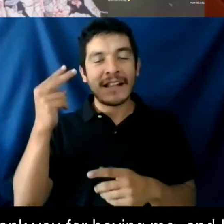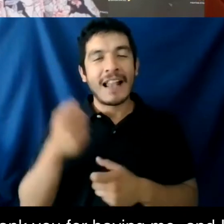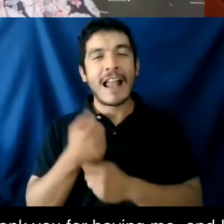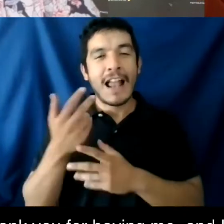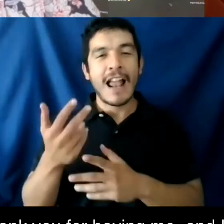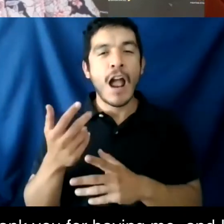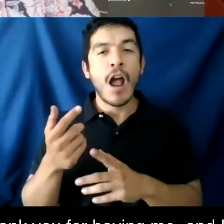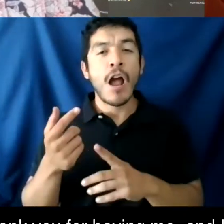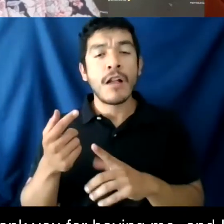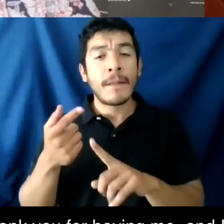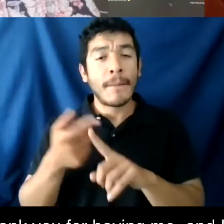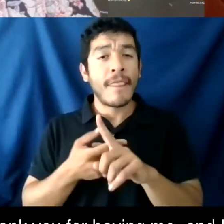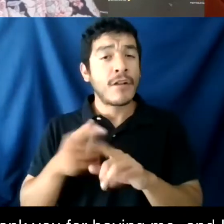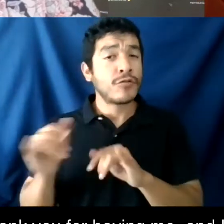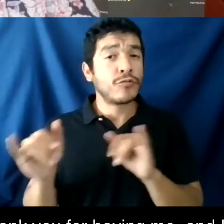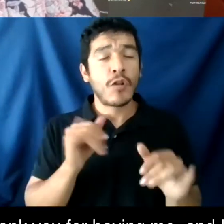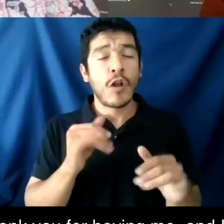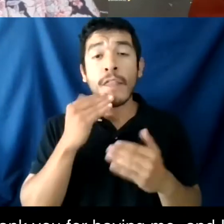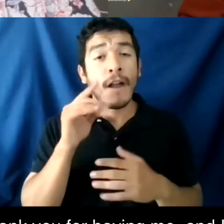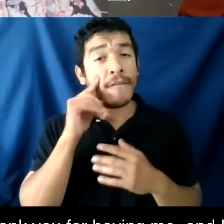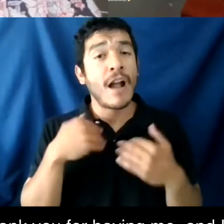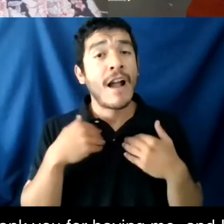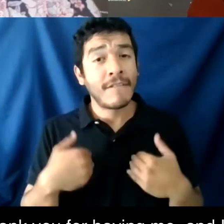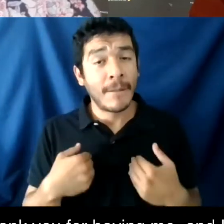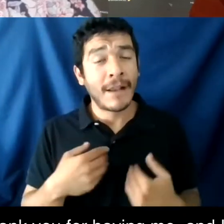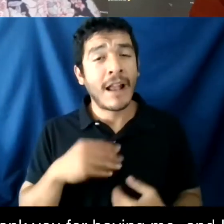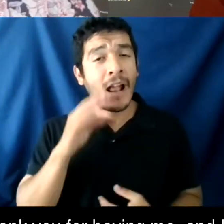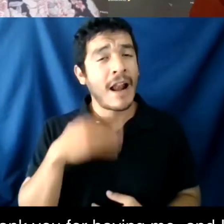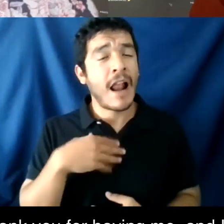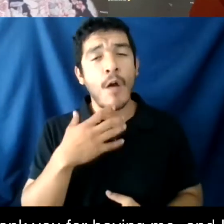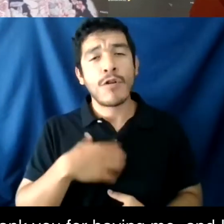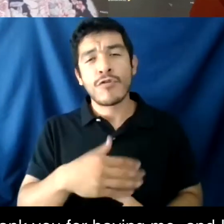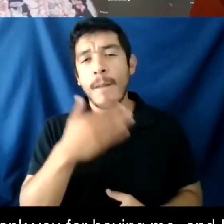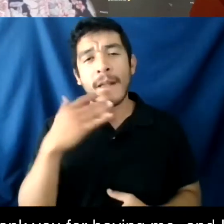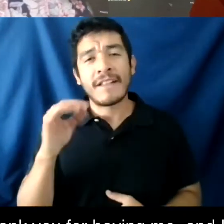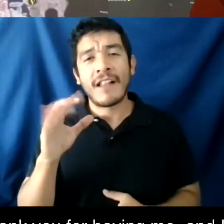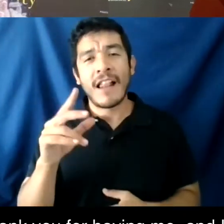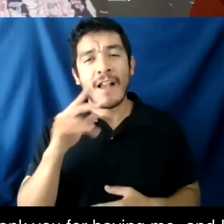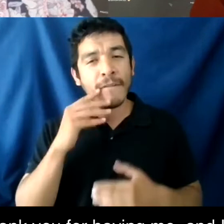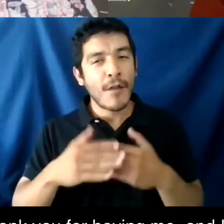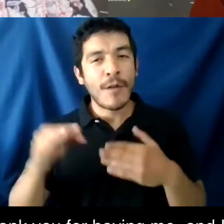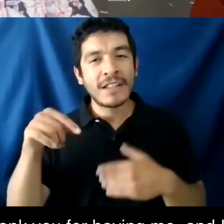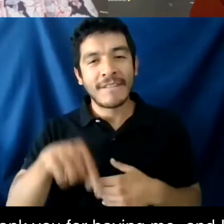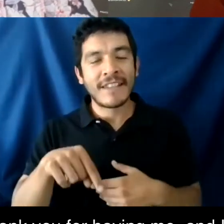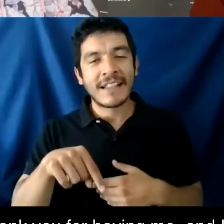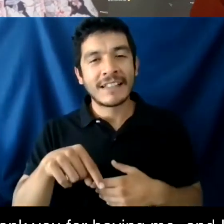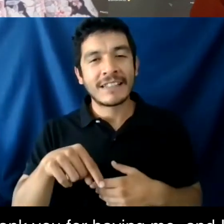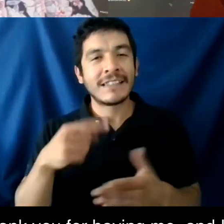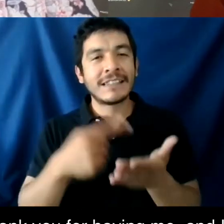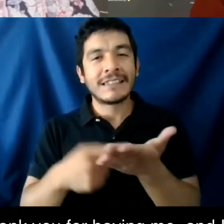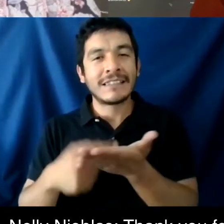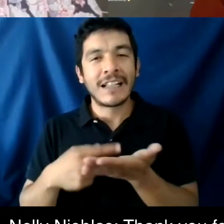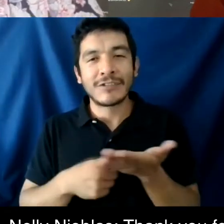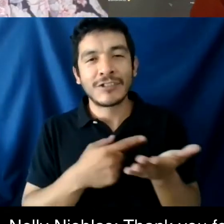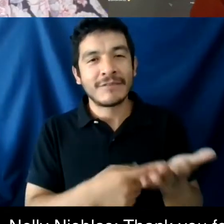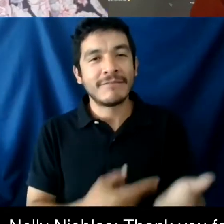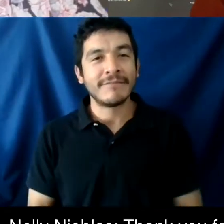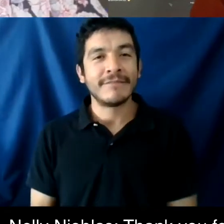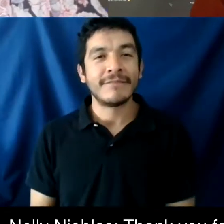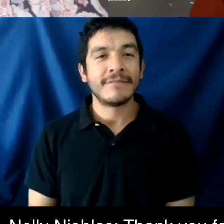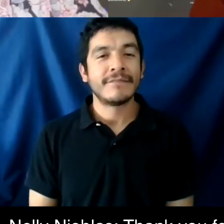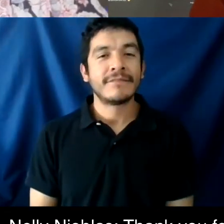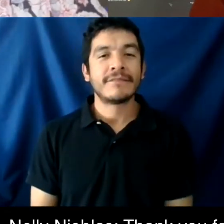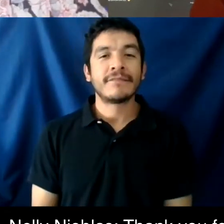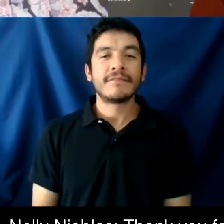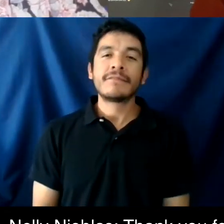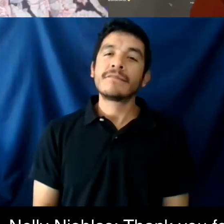well. So thank you for having me, and I wish you the best of luck with the rest of the discussion. Thank you